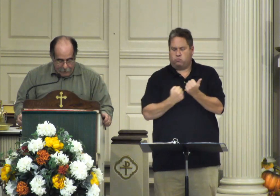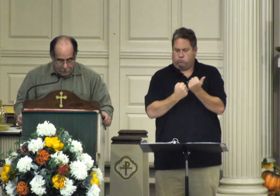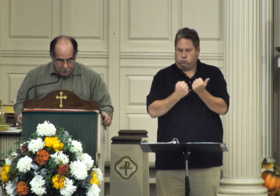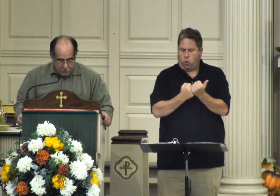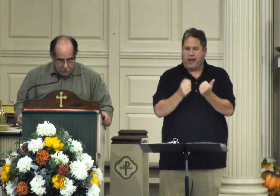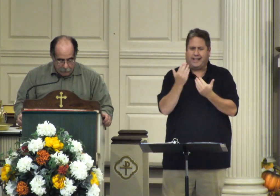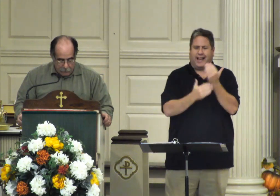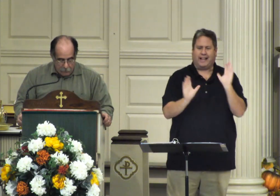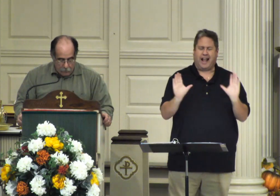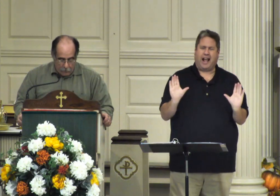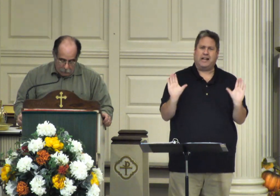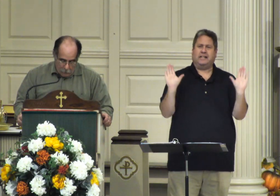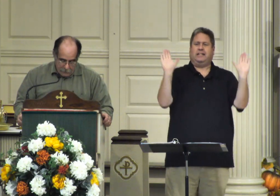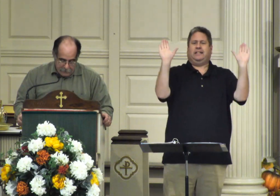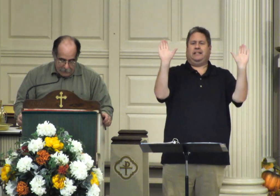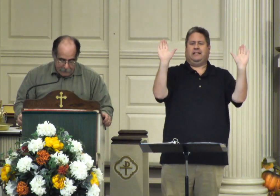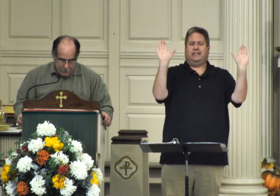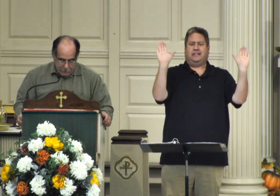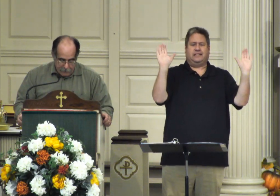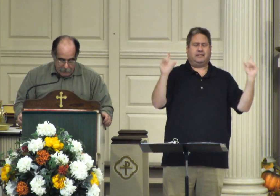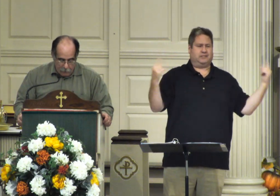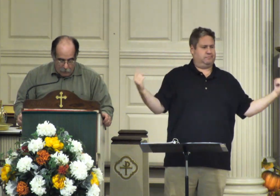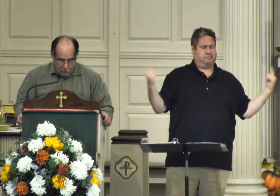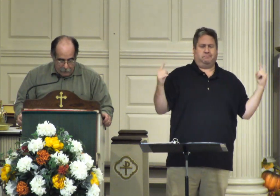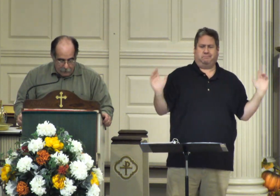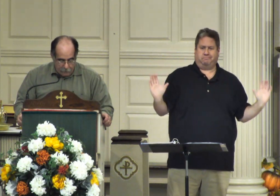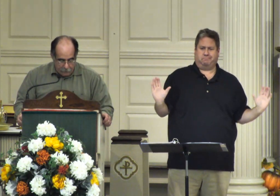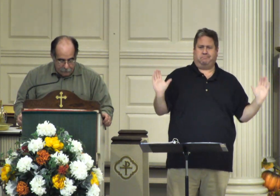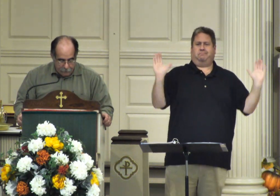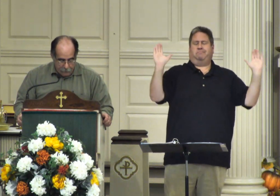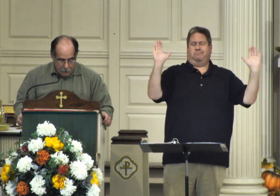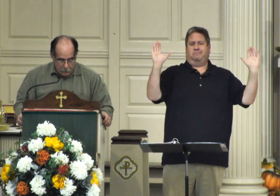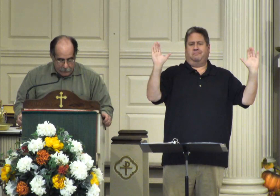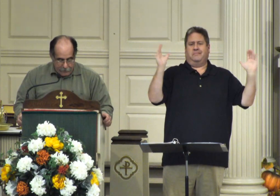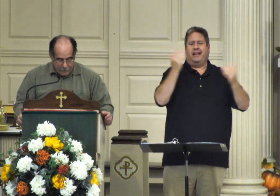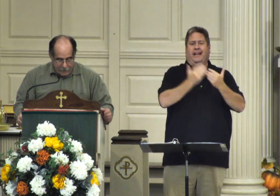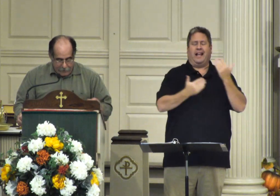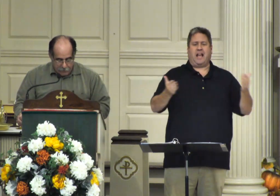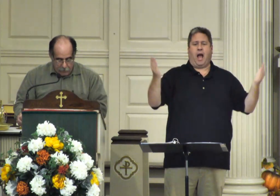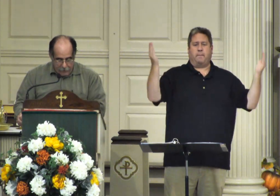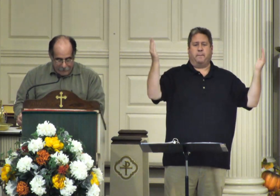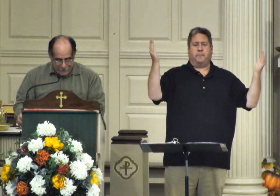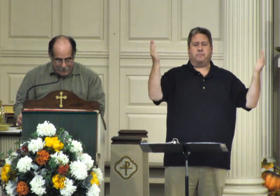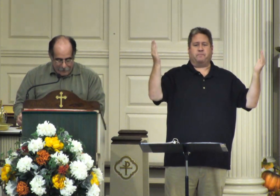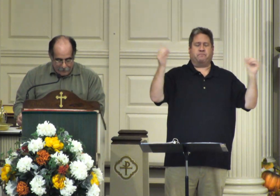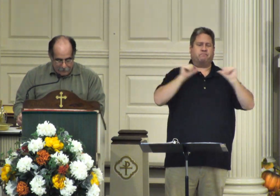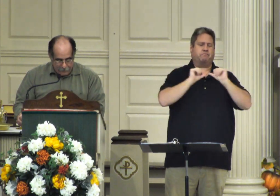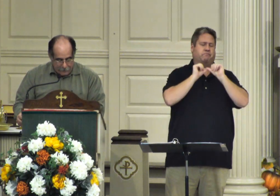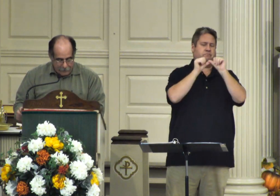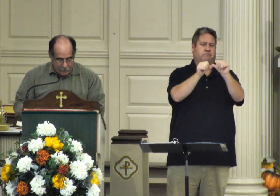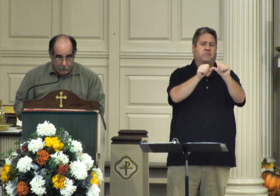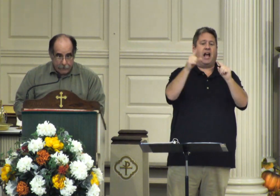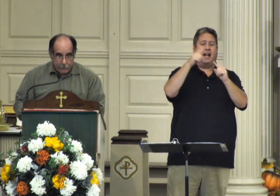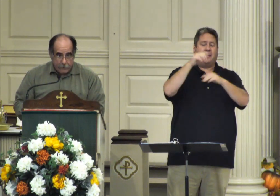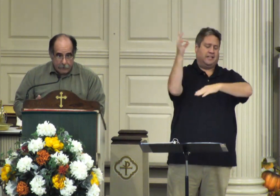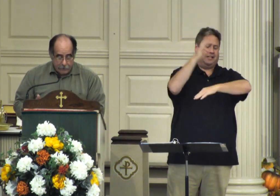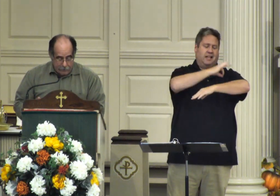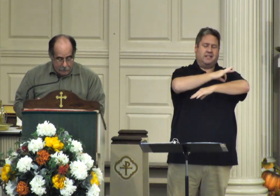his hands, one on one side and one on the other, so that his hands remained steady till